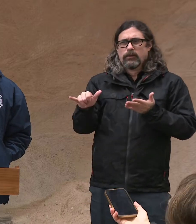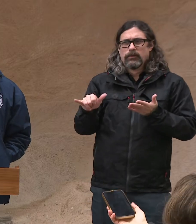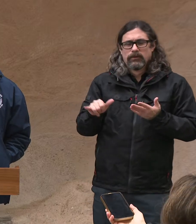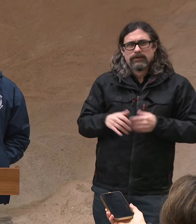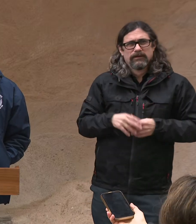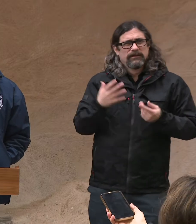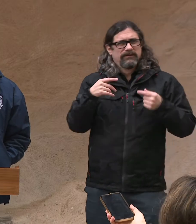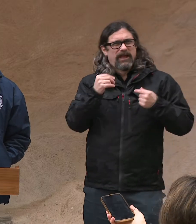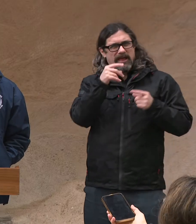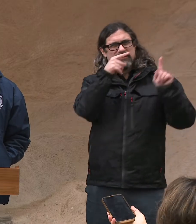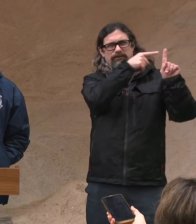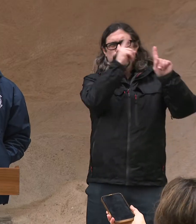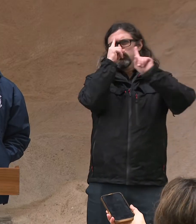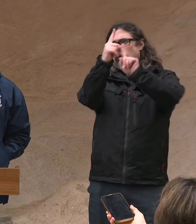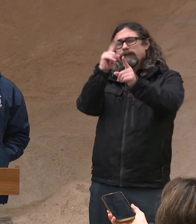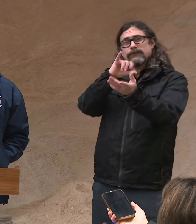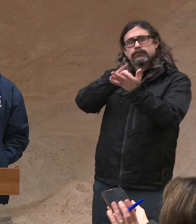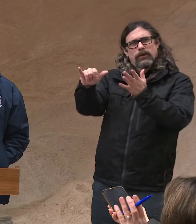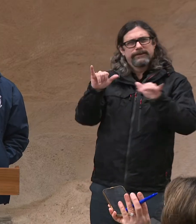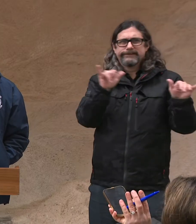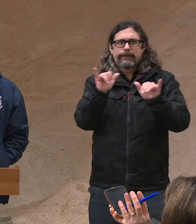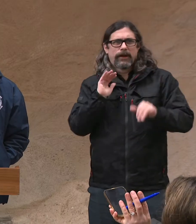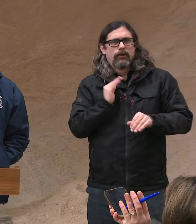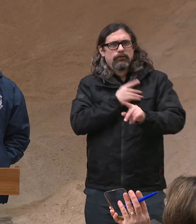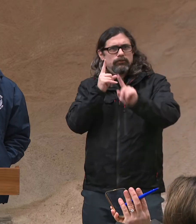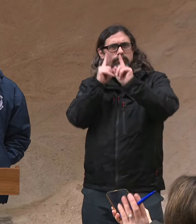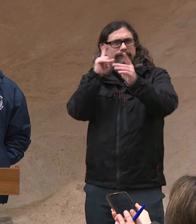York, and that means a lot to me.